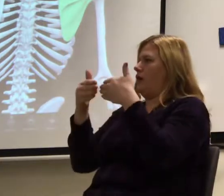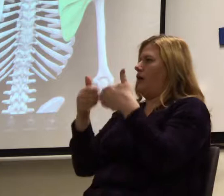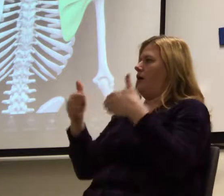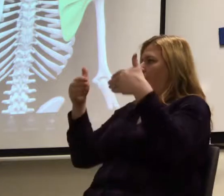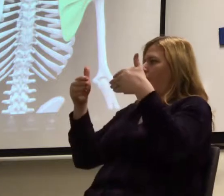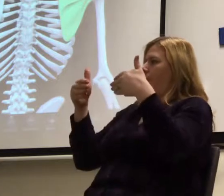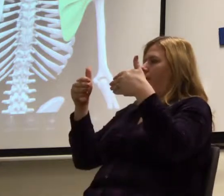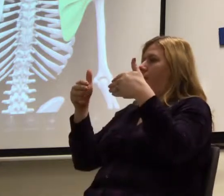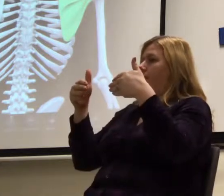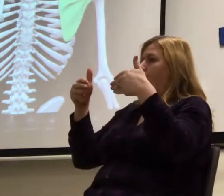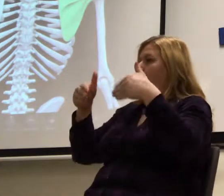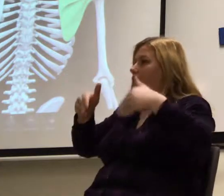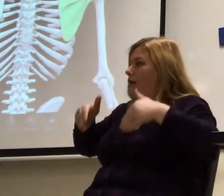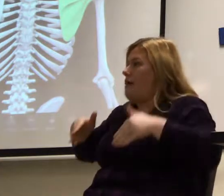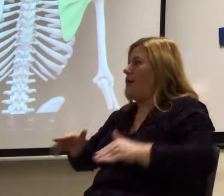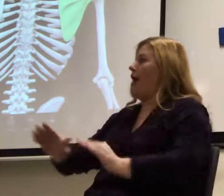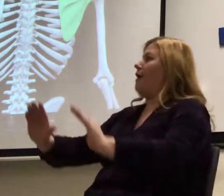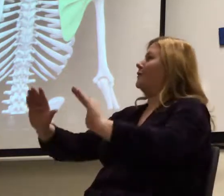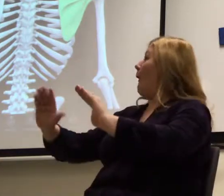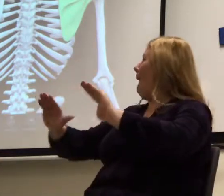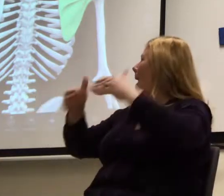allows